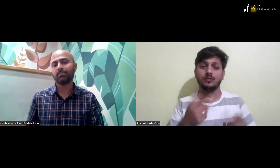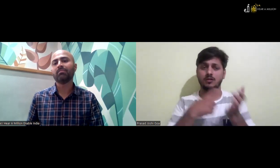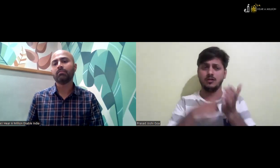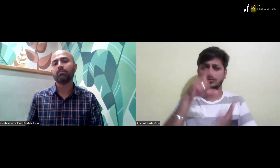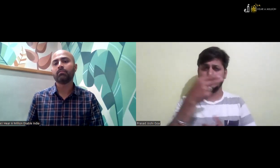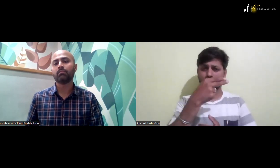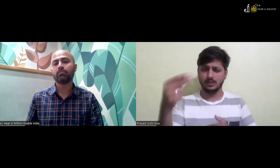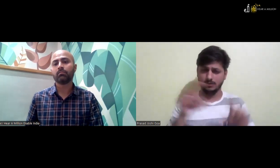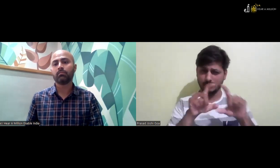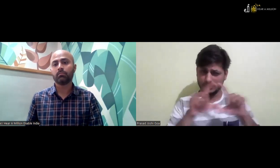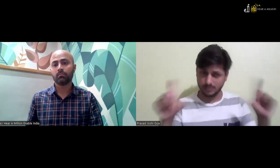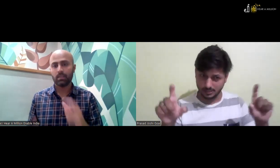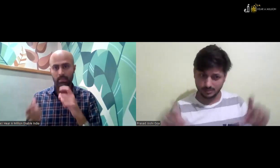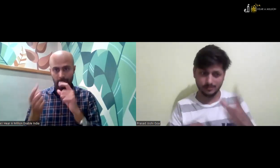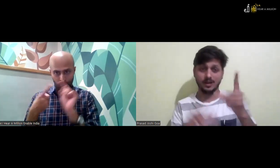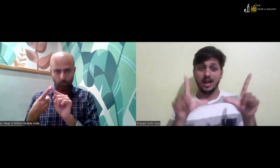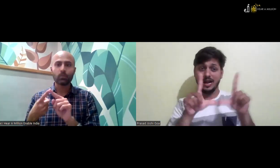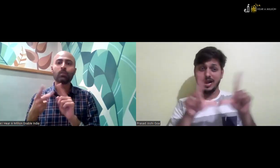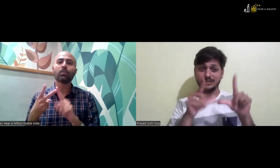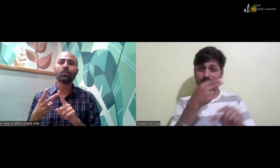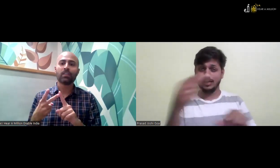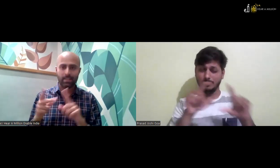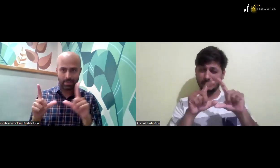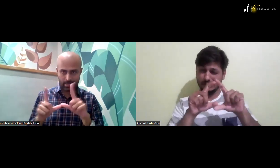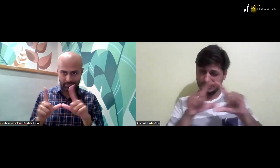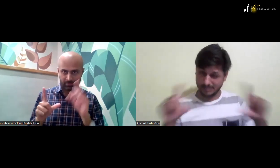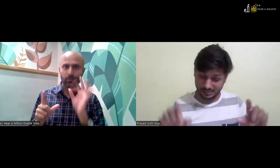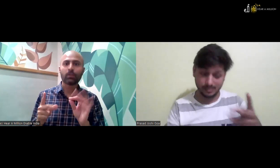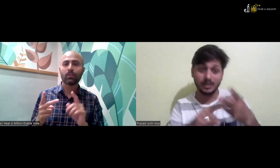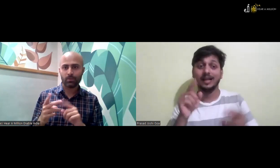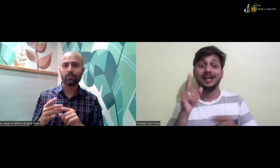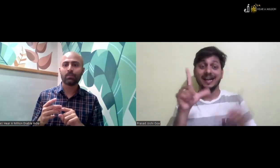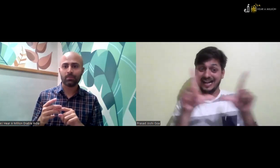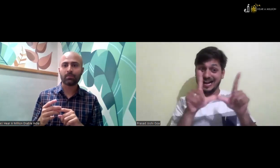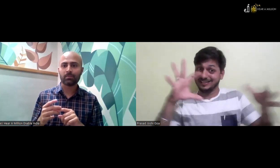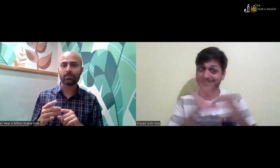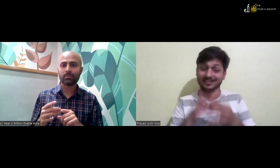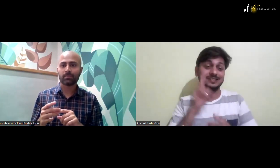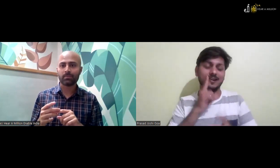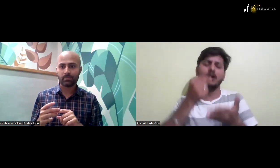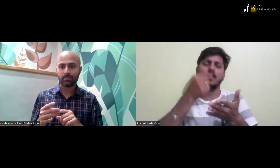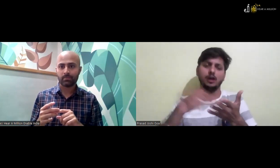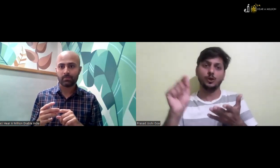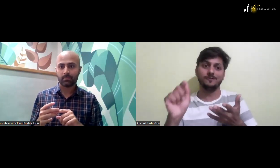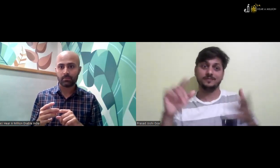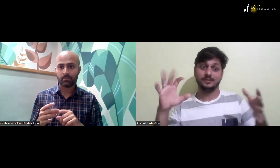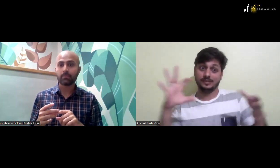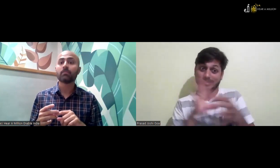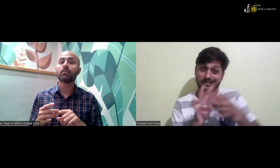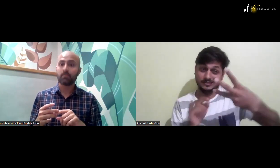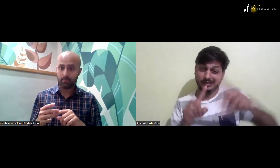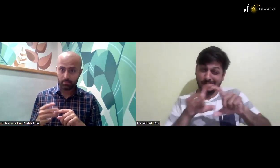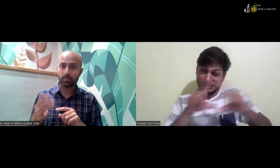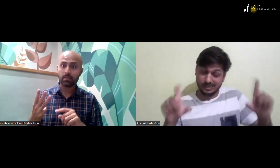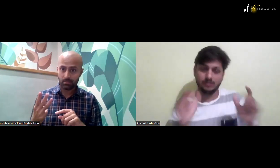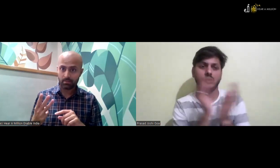that will not happen to me. So the certificate of registration and the driving license that need to be clear, and the license